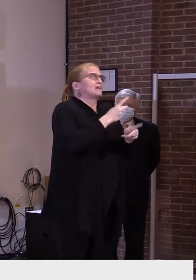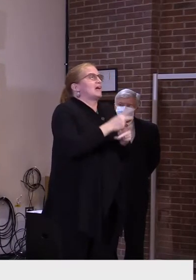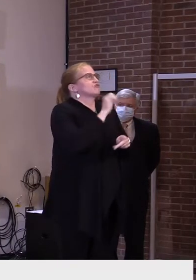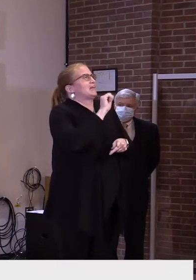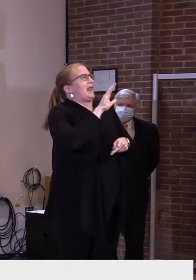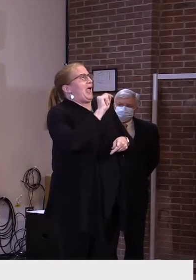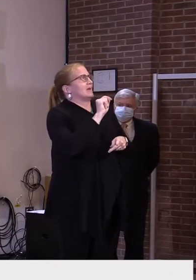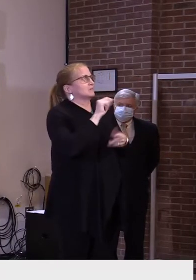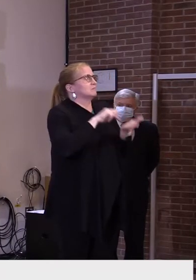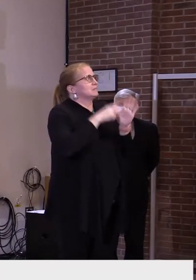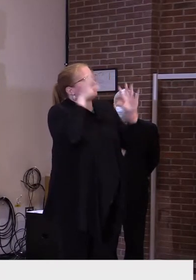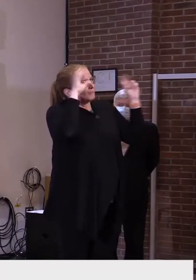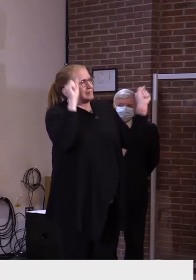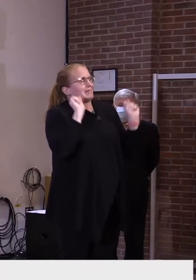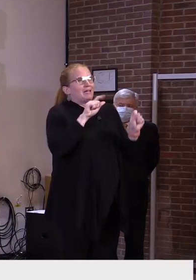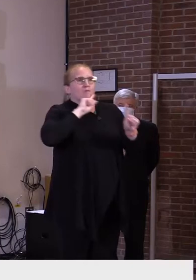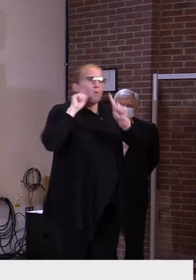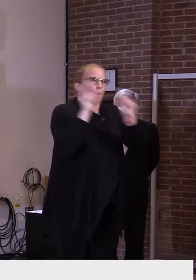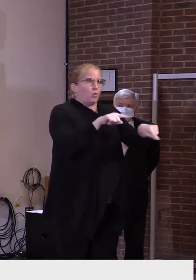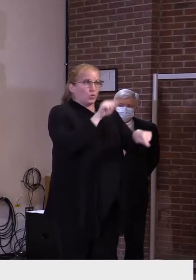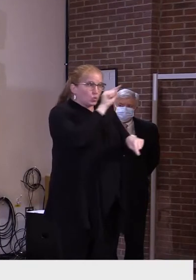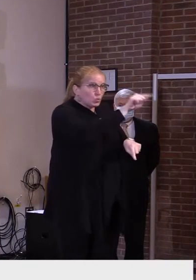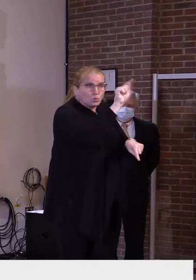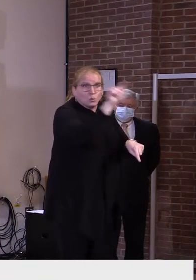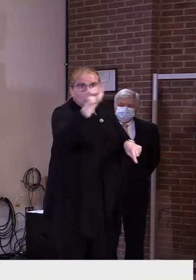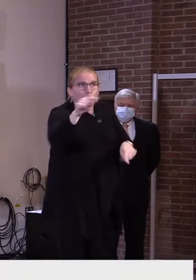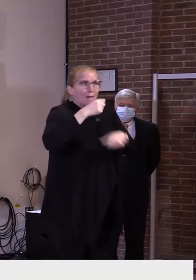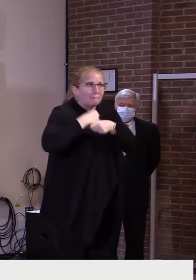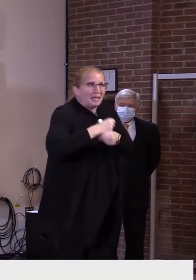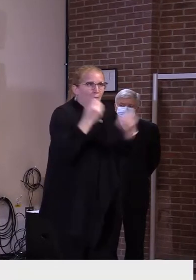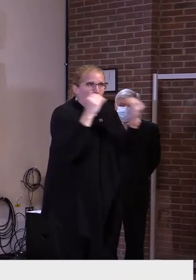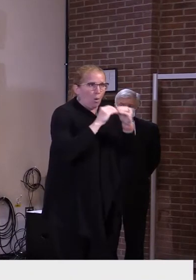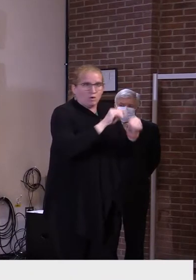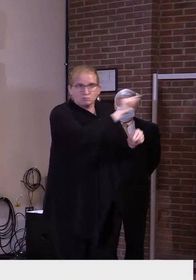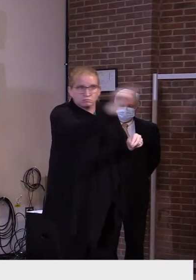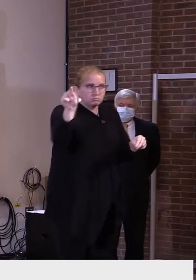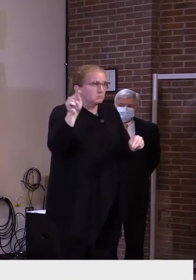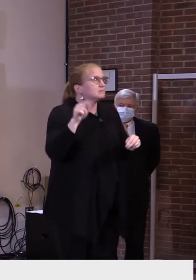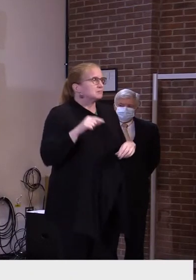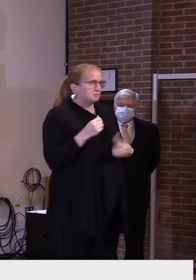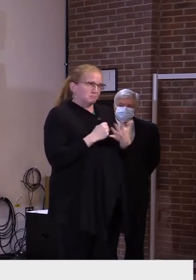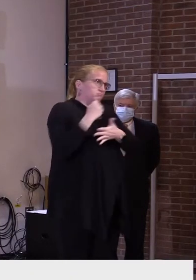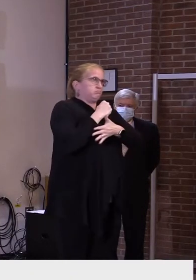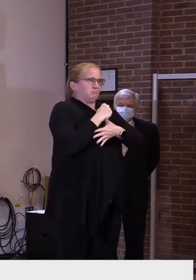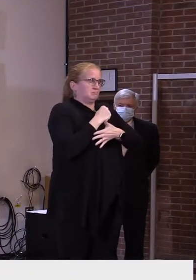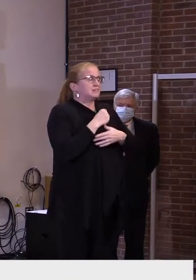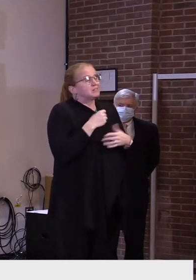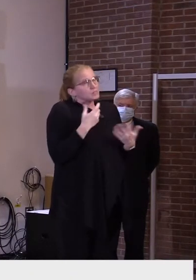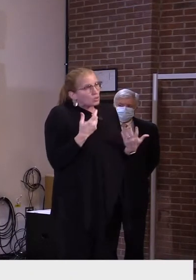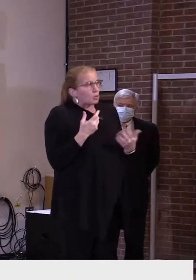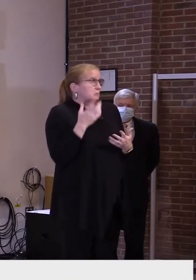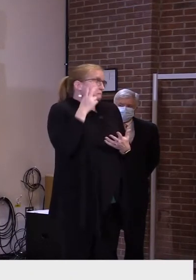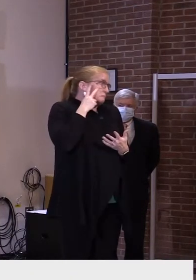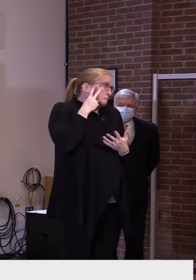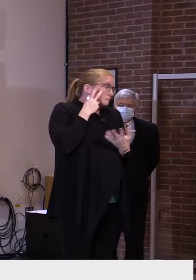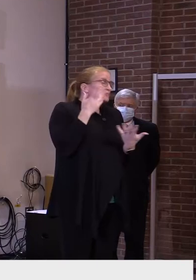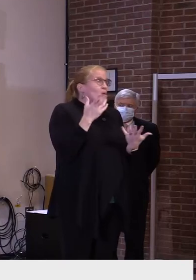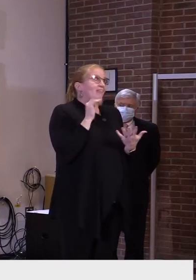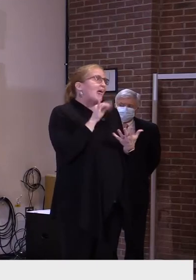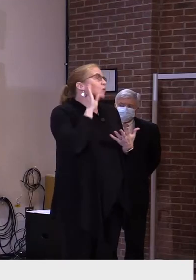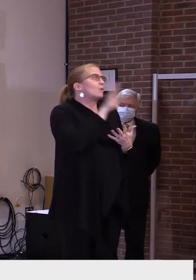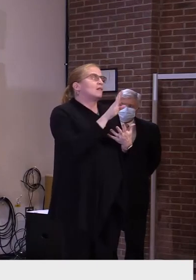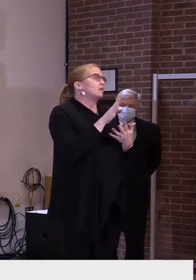and to try and produce more tests, because I think it's going to be essential for us as we move from pandemic to endemic.